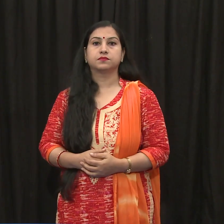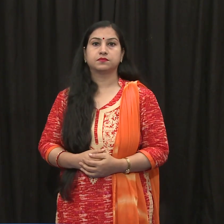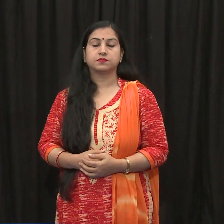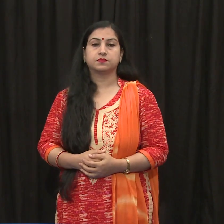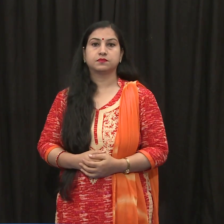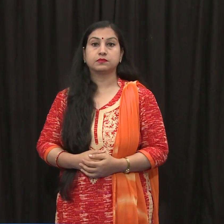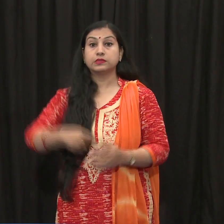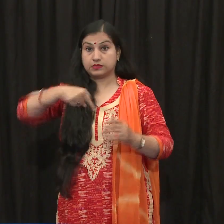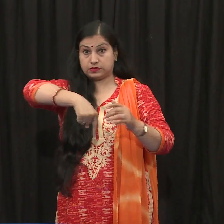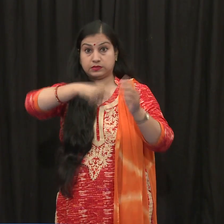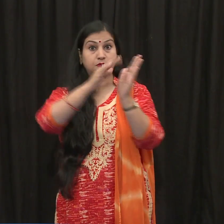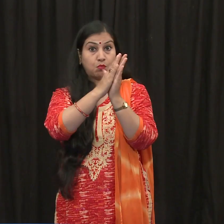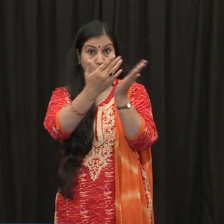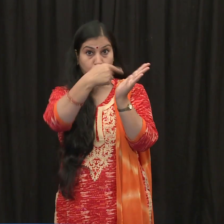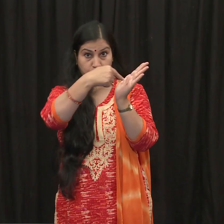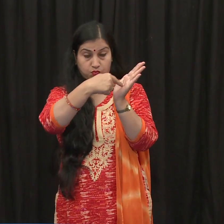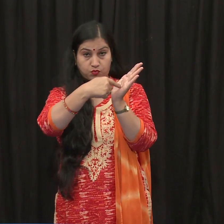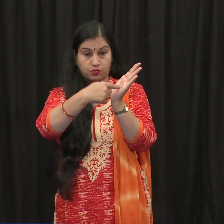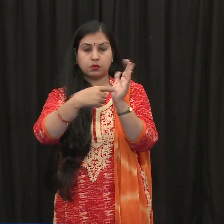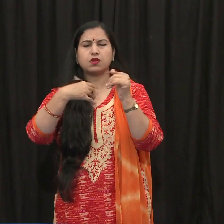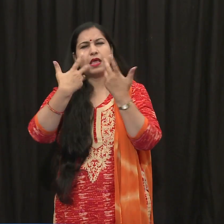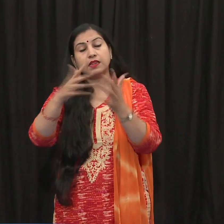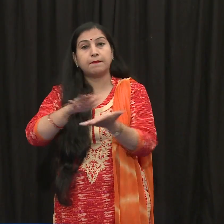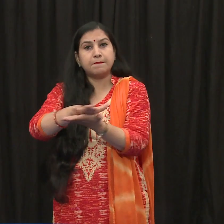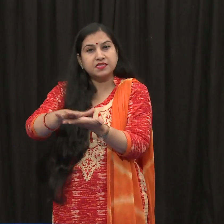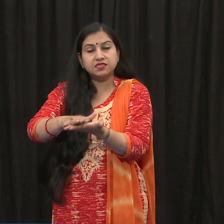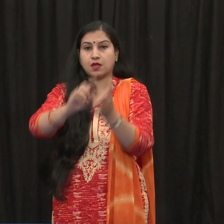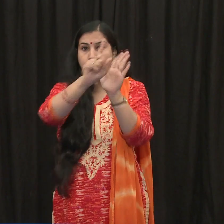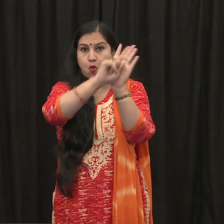This book, which contains the basic laws,